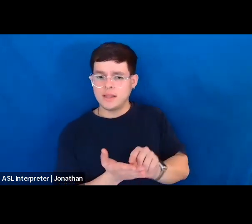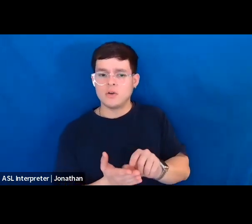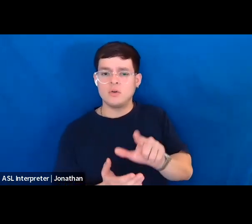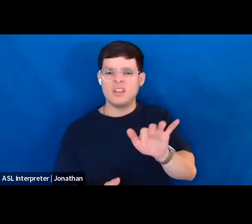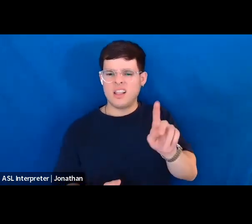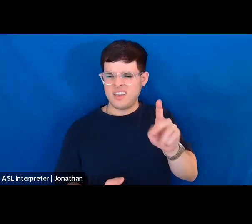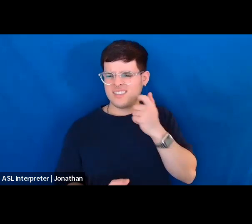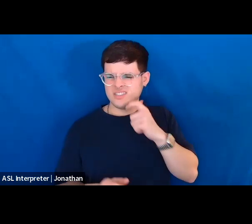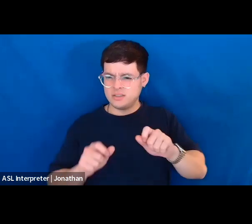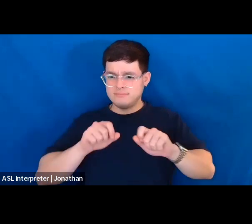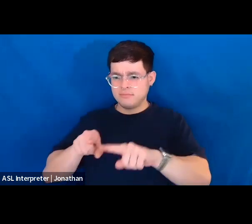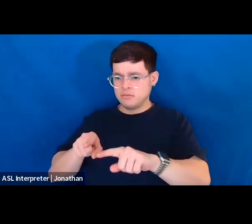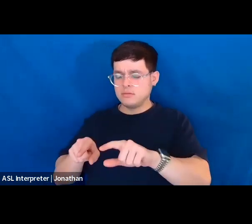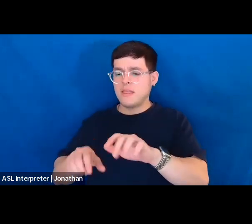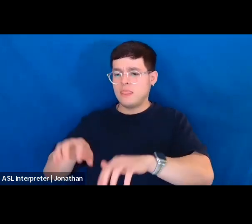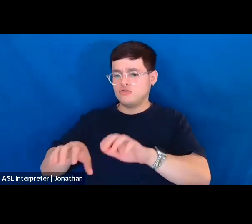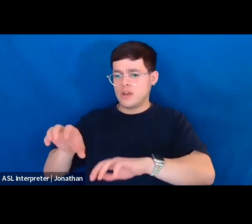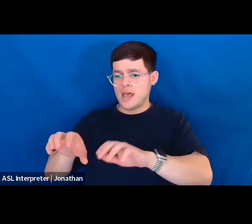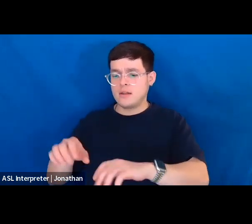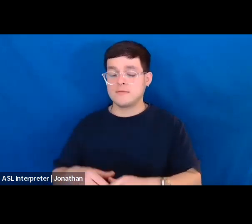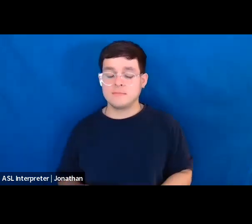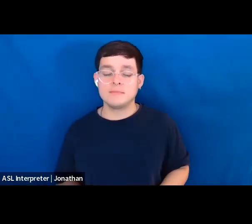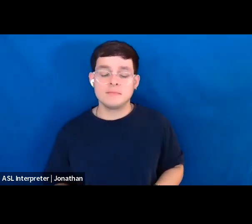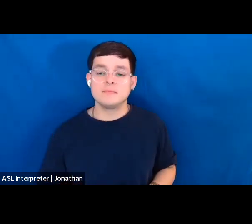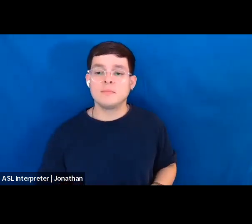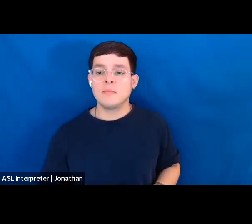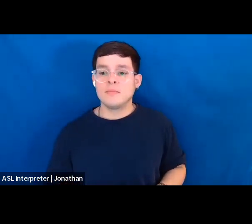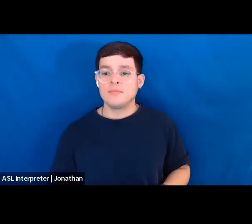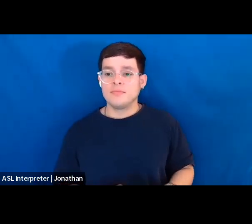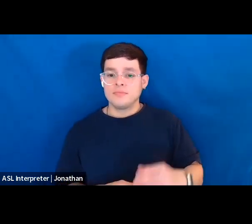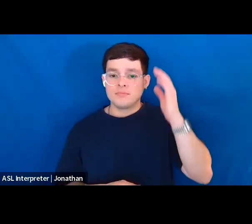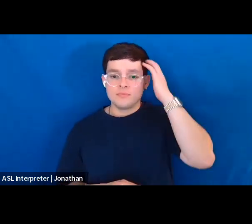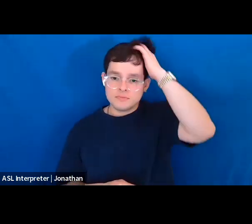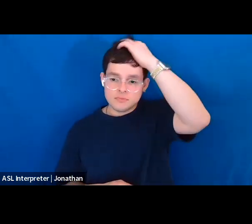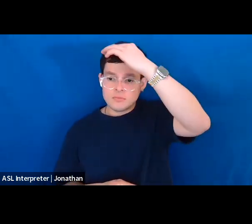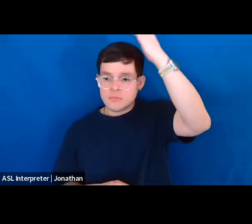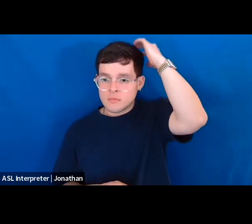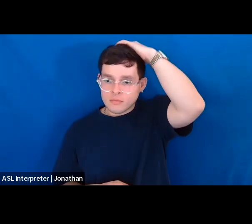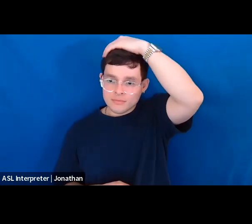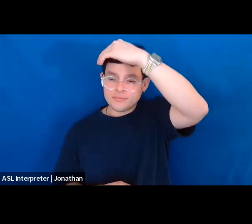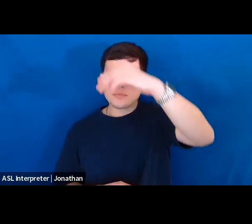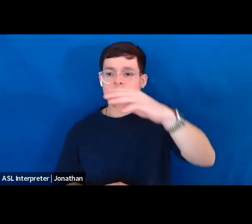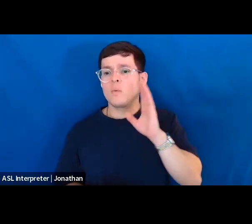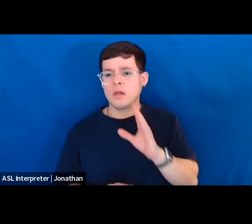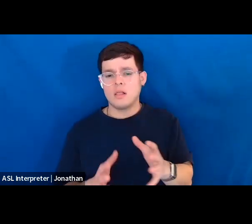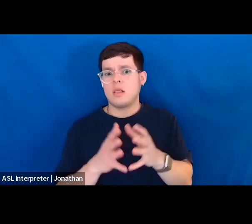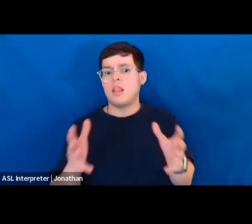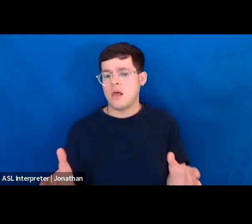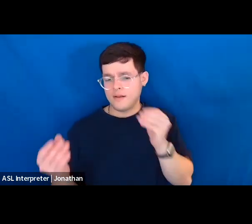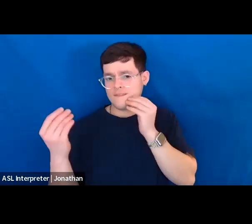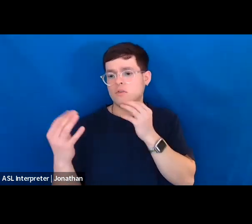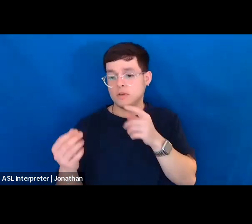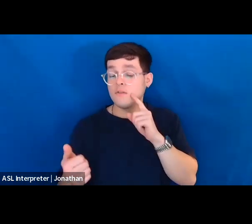I've just dropped in the chat for you. You'll find a lot of good information in our first